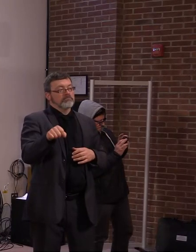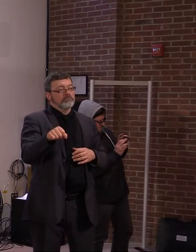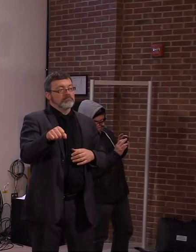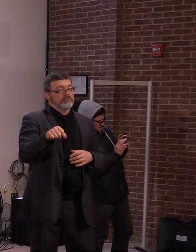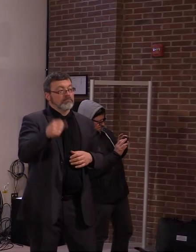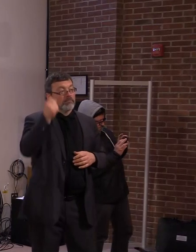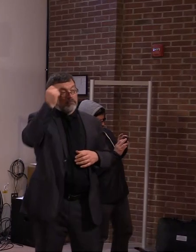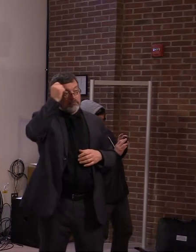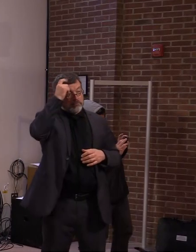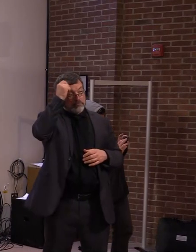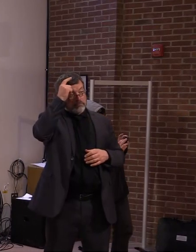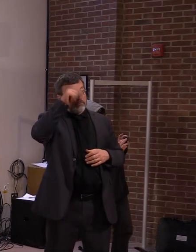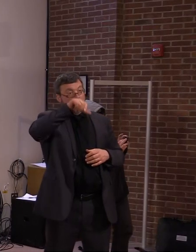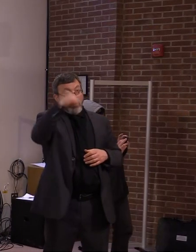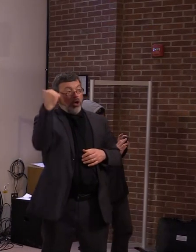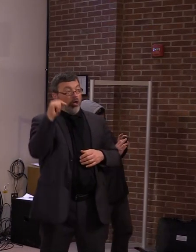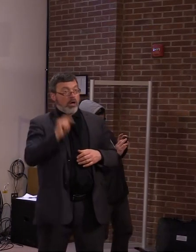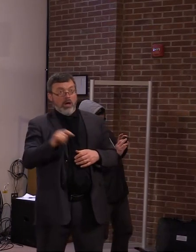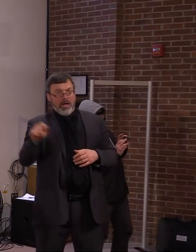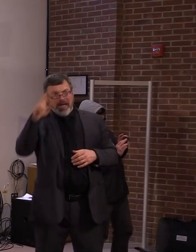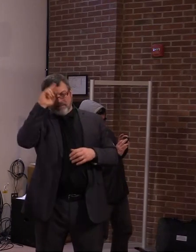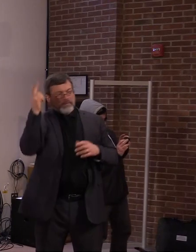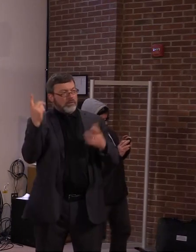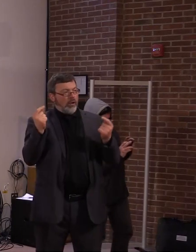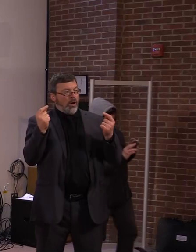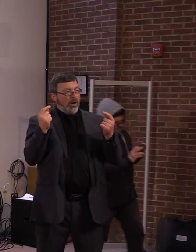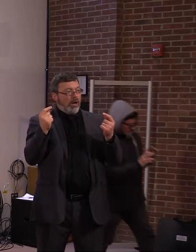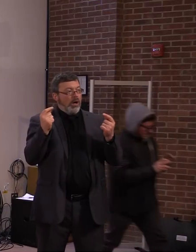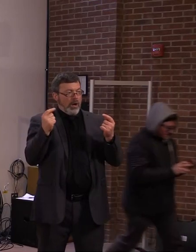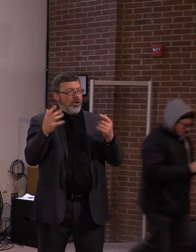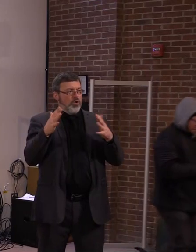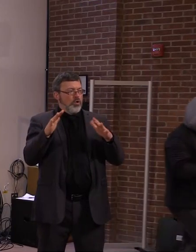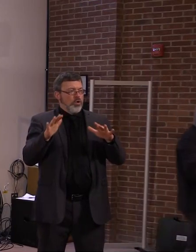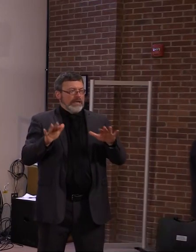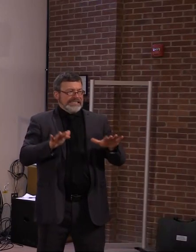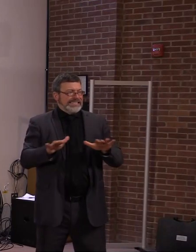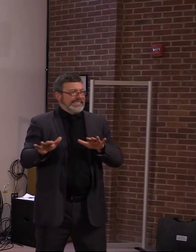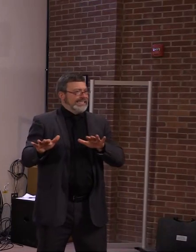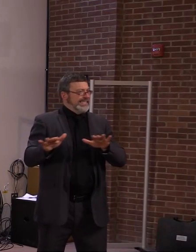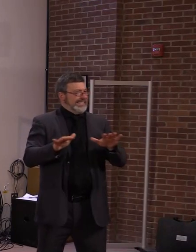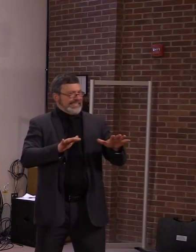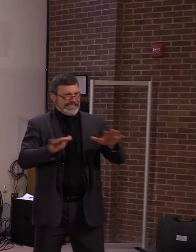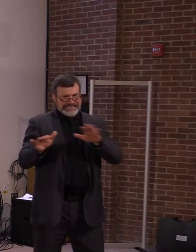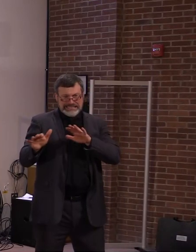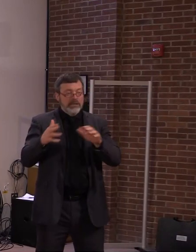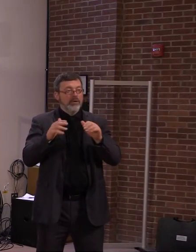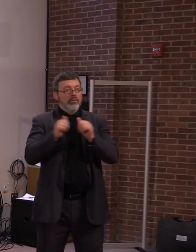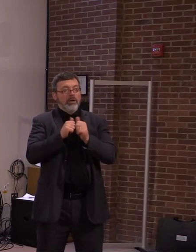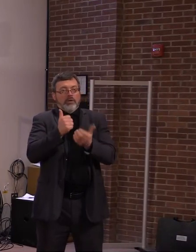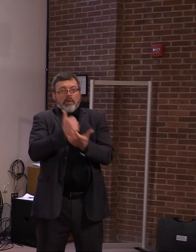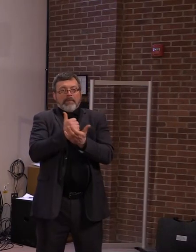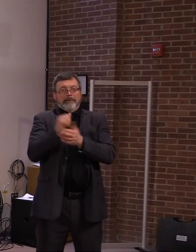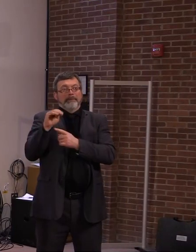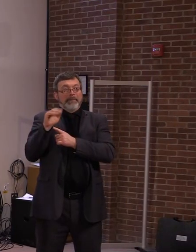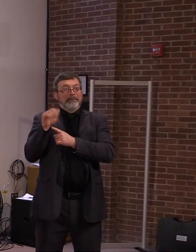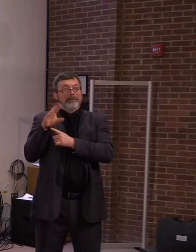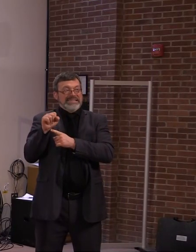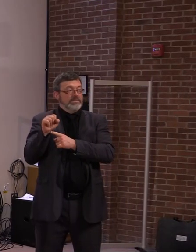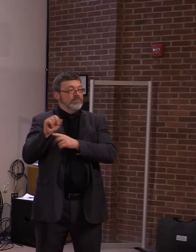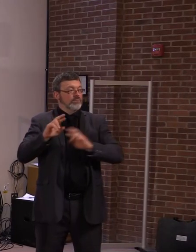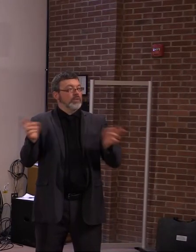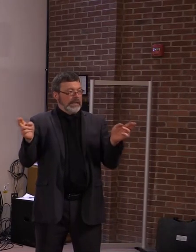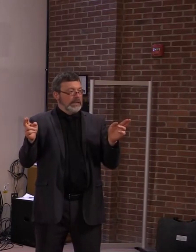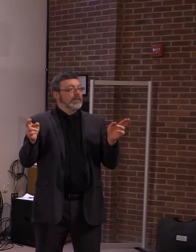as well are doing incredible things, like monoclonal antibody administration, testing,